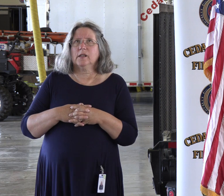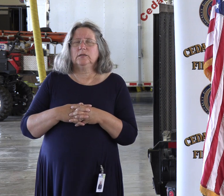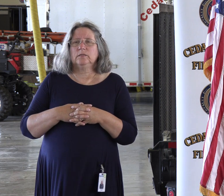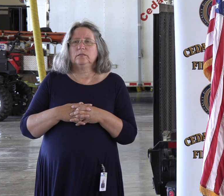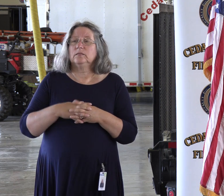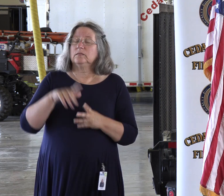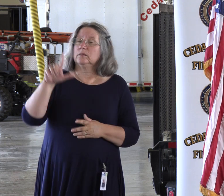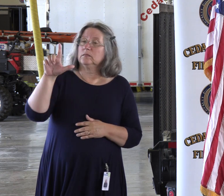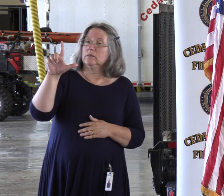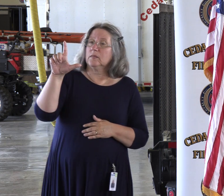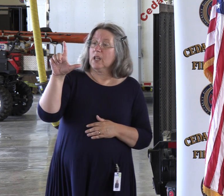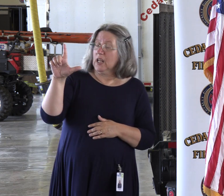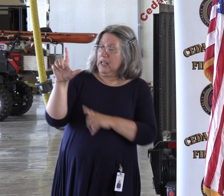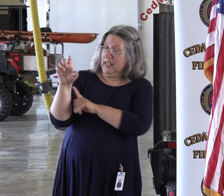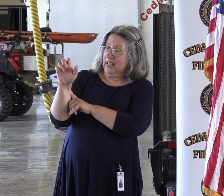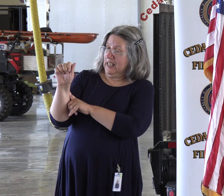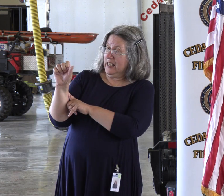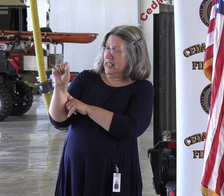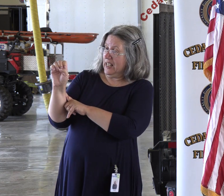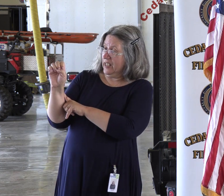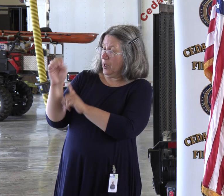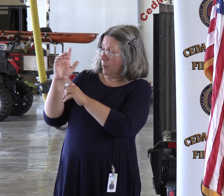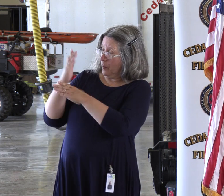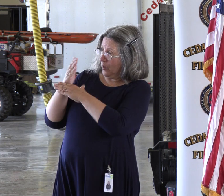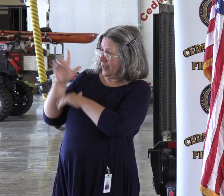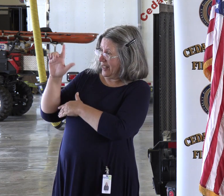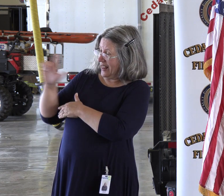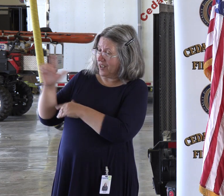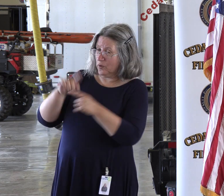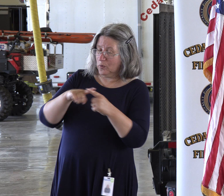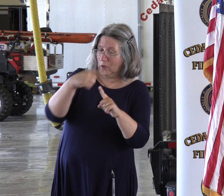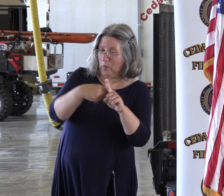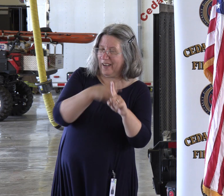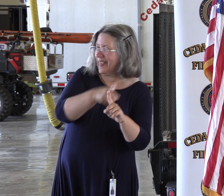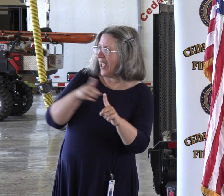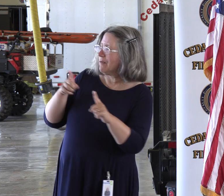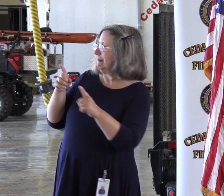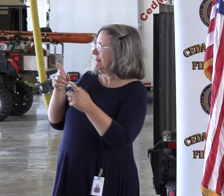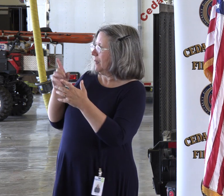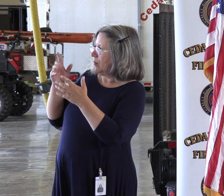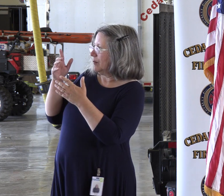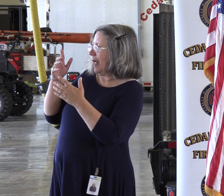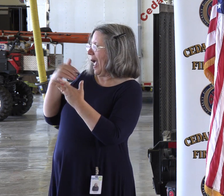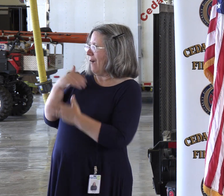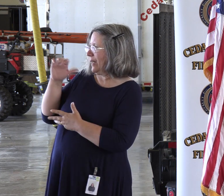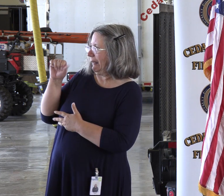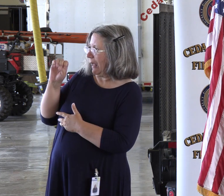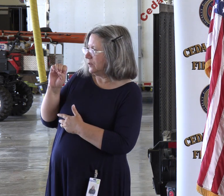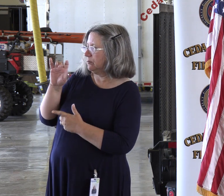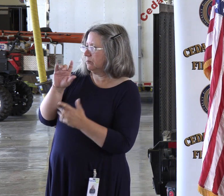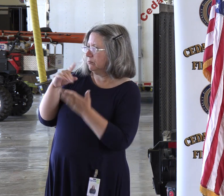The lease is between an owner and a tenant, so they would take up their case with the individual landlords if there's any sort of case